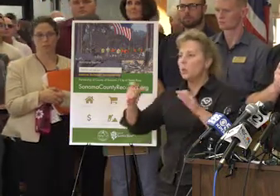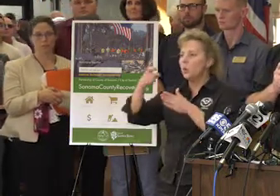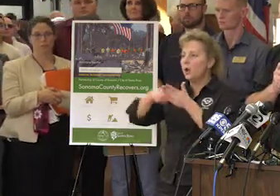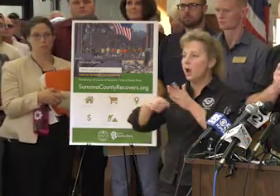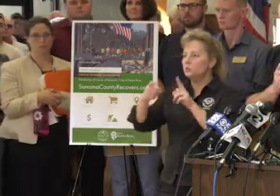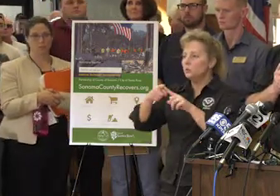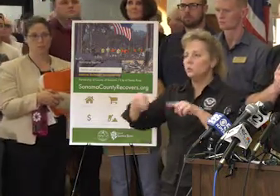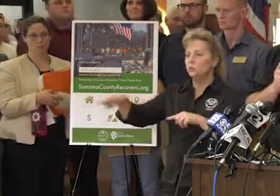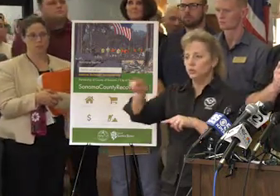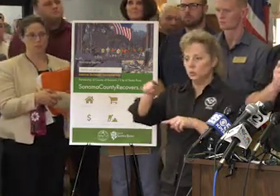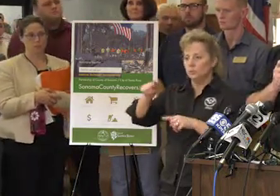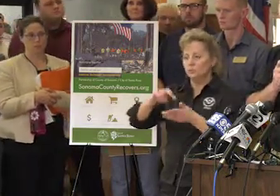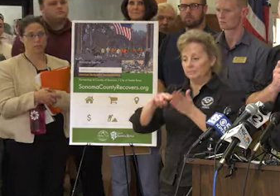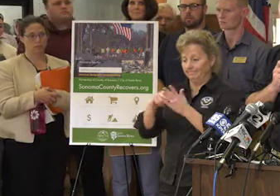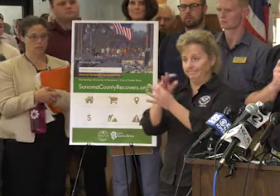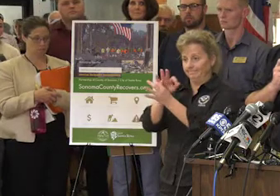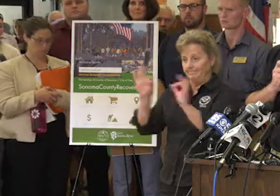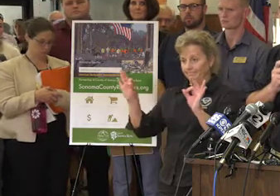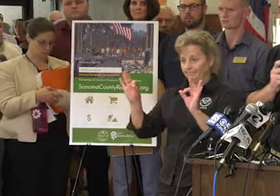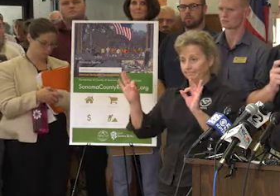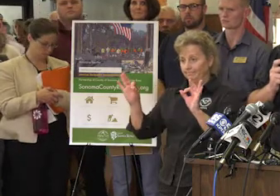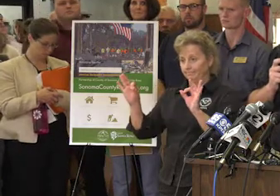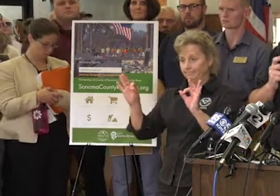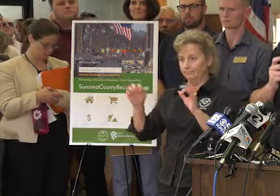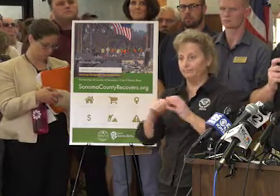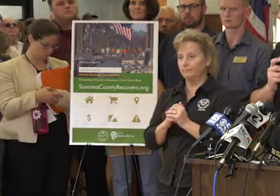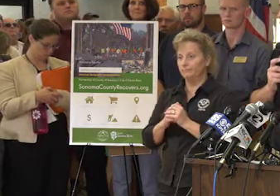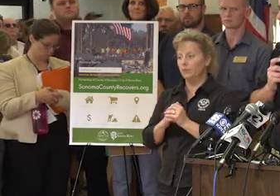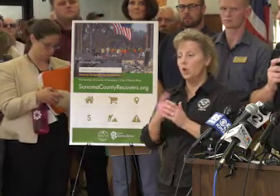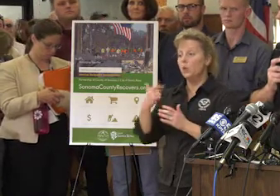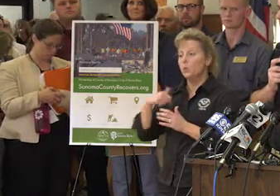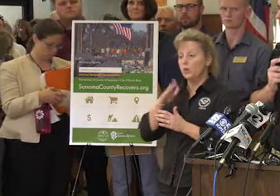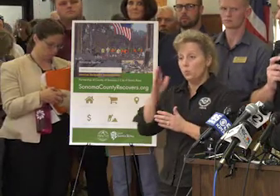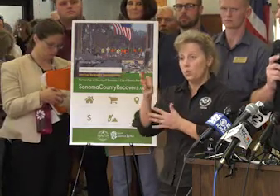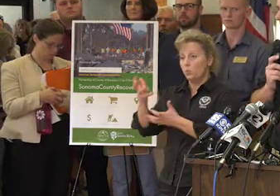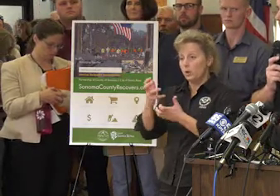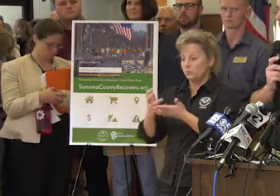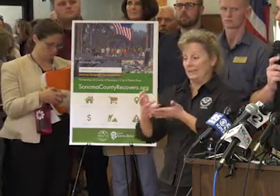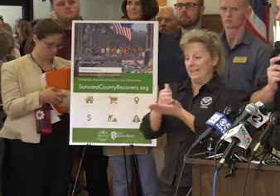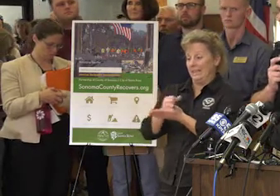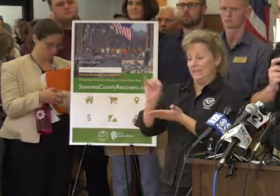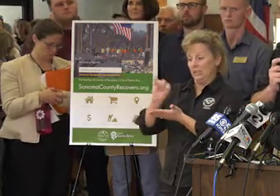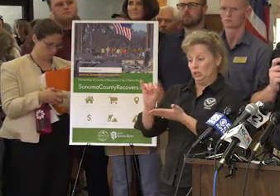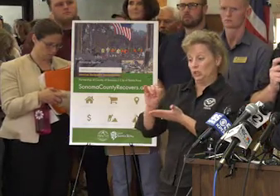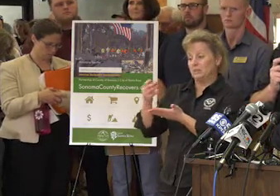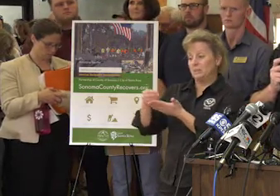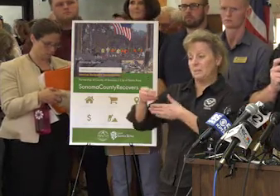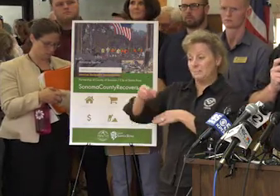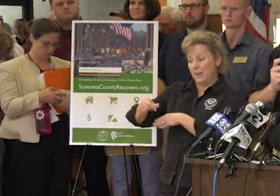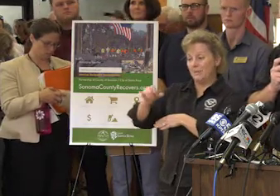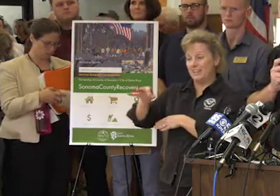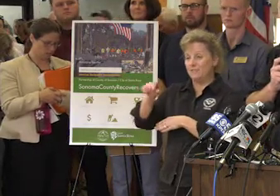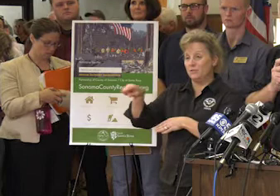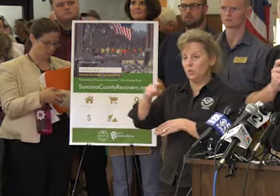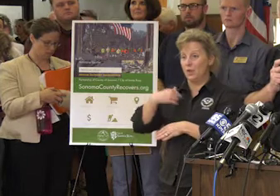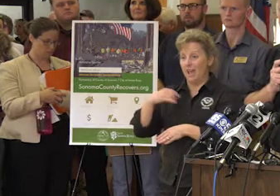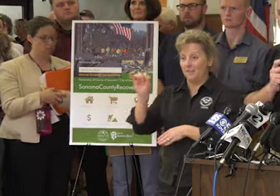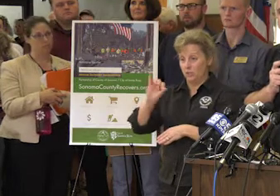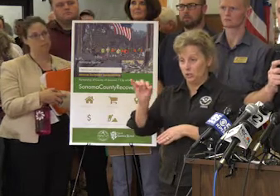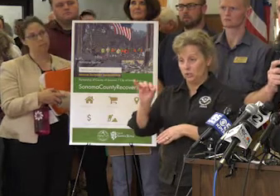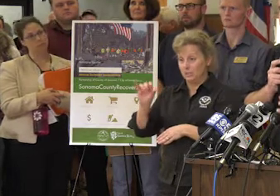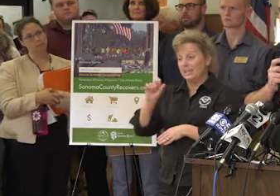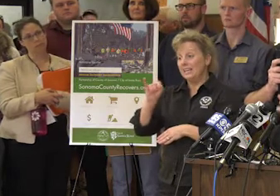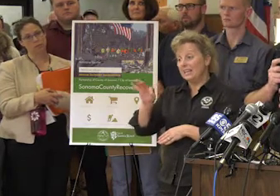to you. We will look to collect your insurance proceeds if you have insurance. And if your